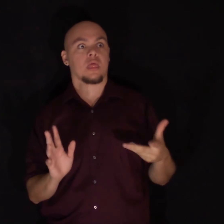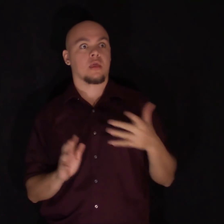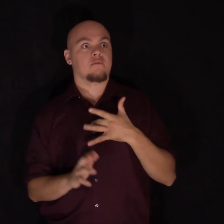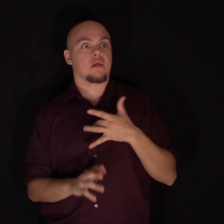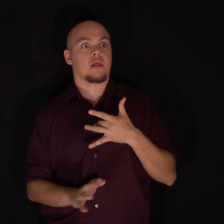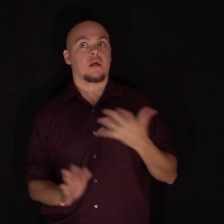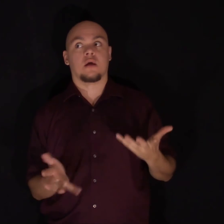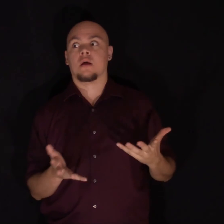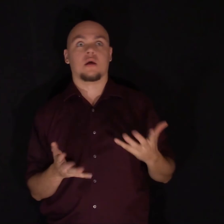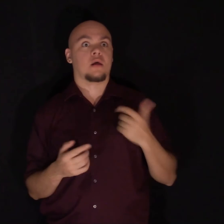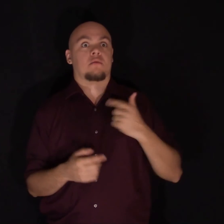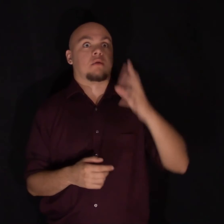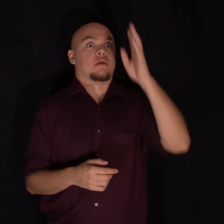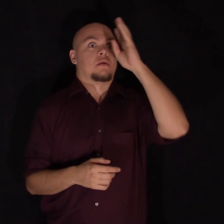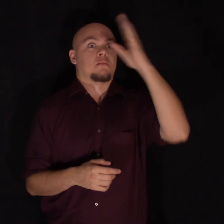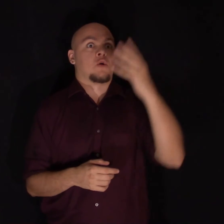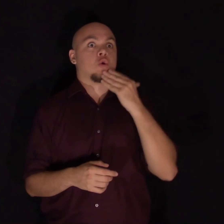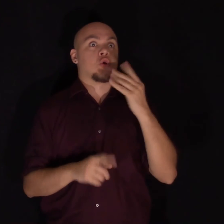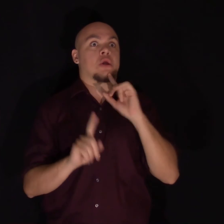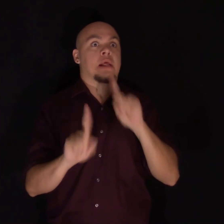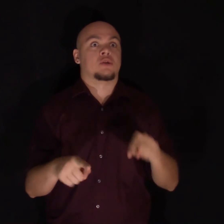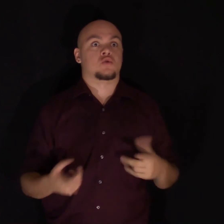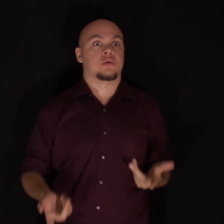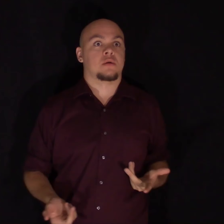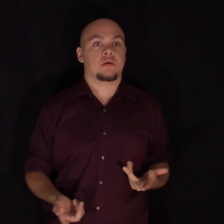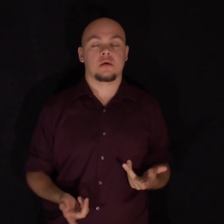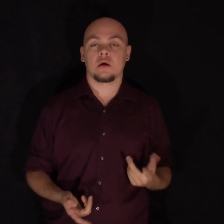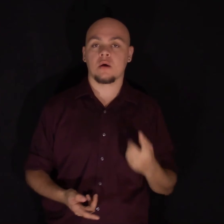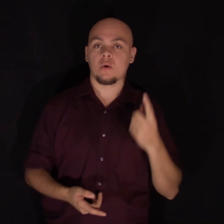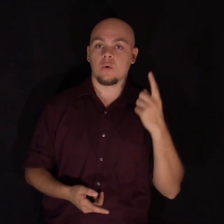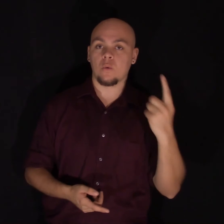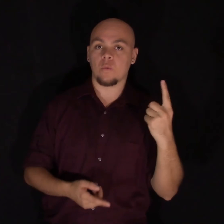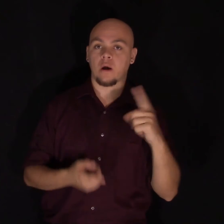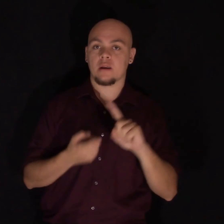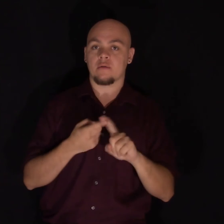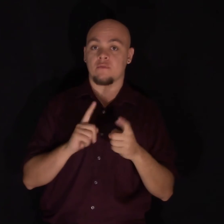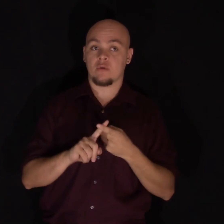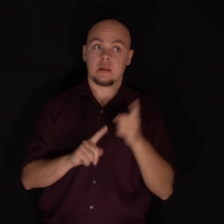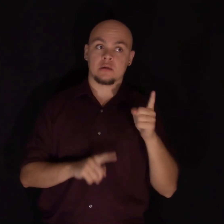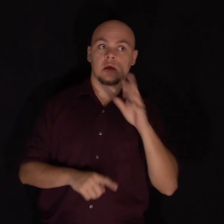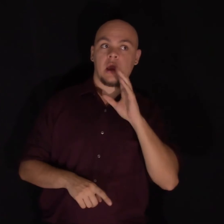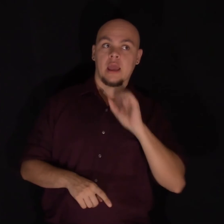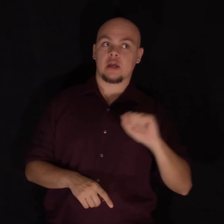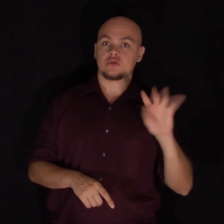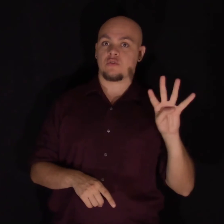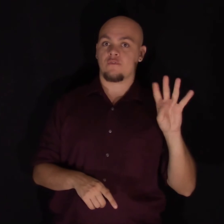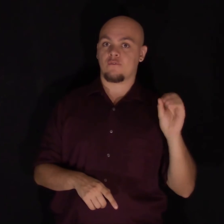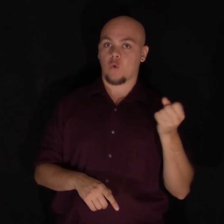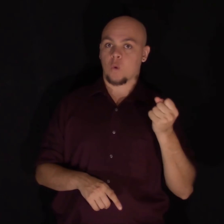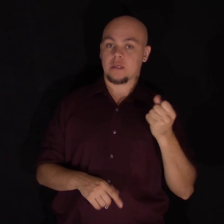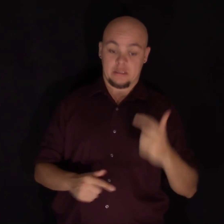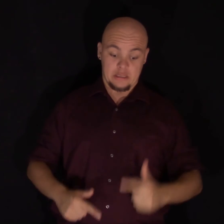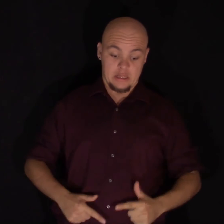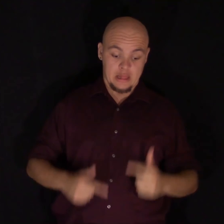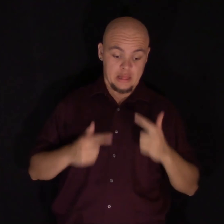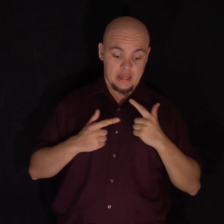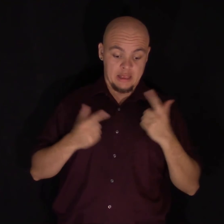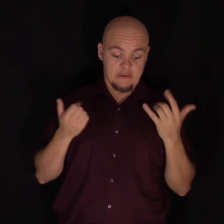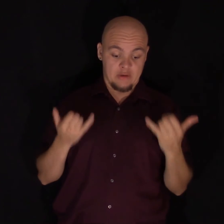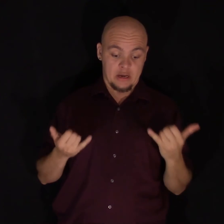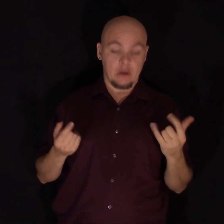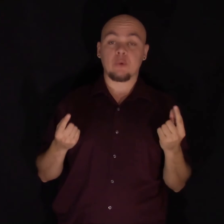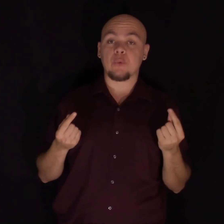oh my God, I have to come up with a good answer for this. One of my friends is in her mid-40s, and she's looking at, what's her life going to be now?